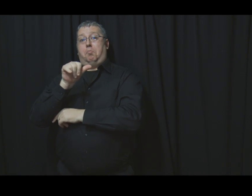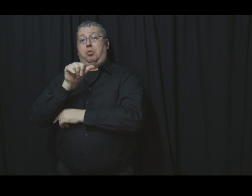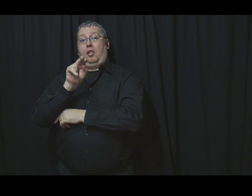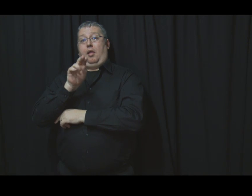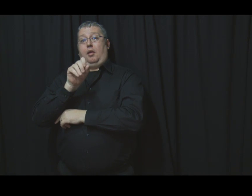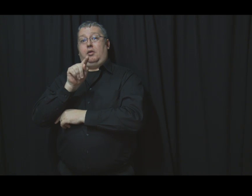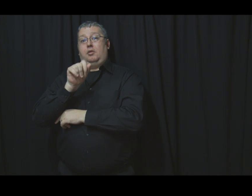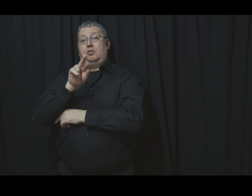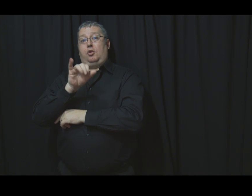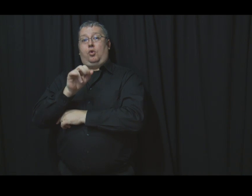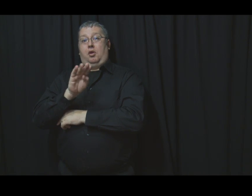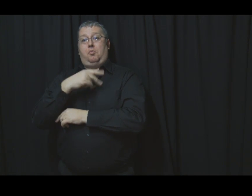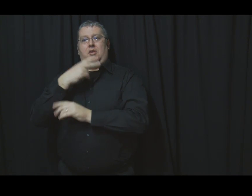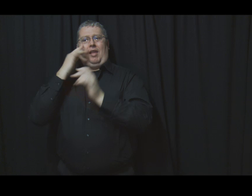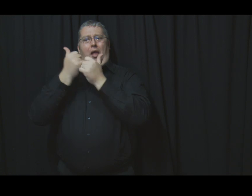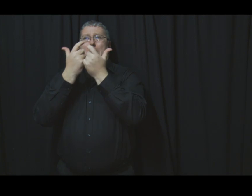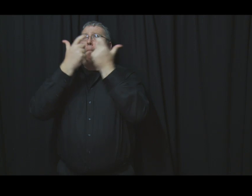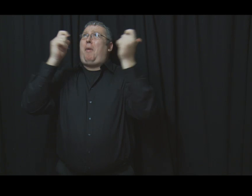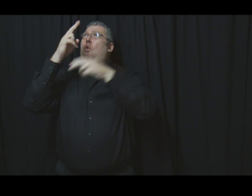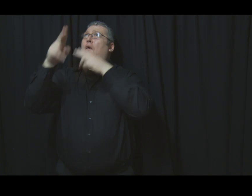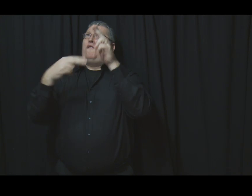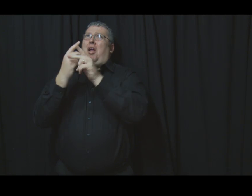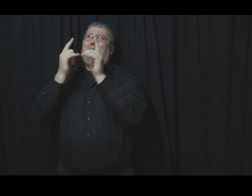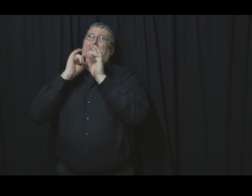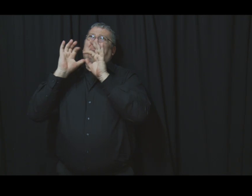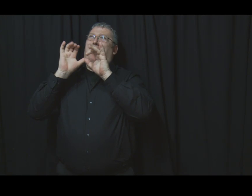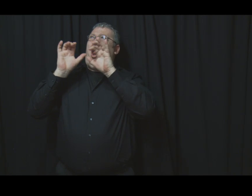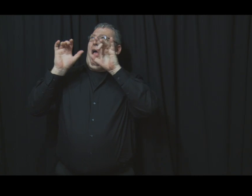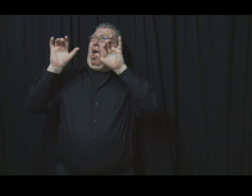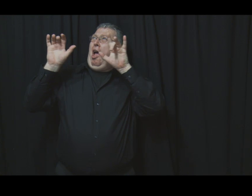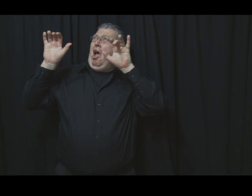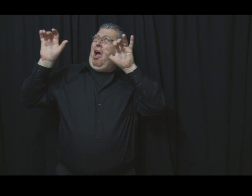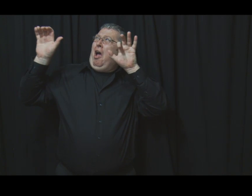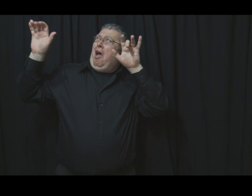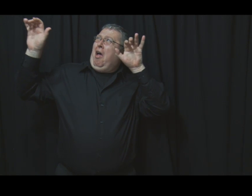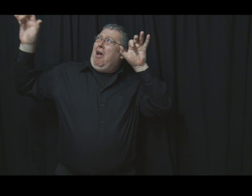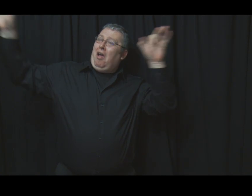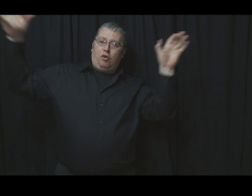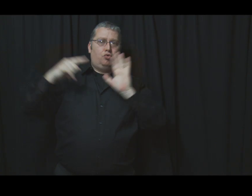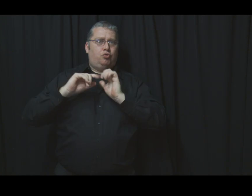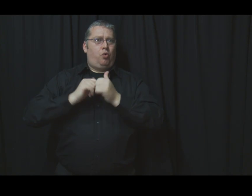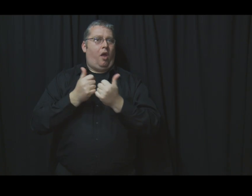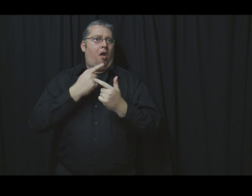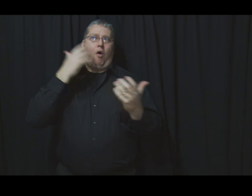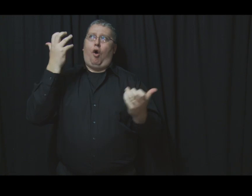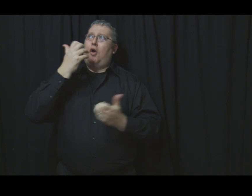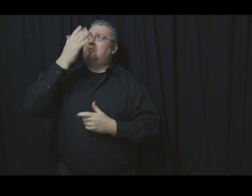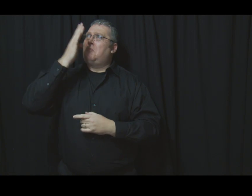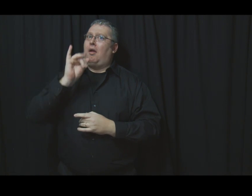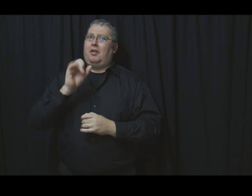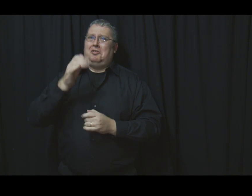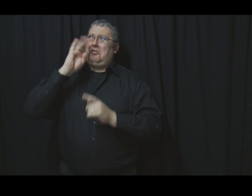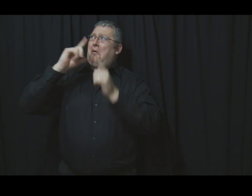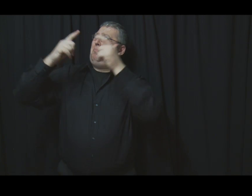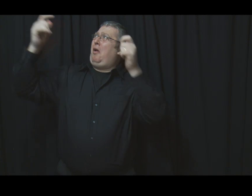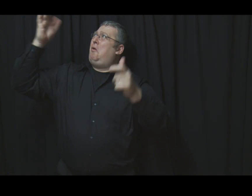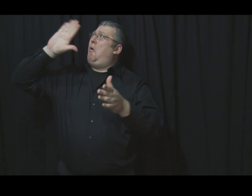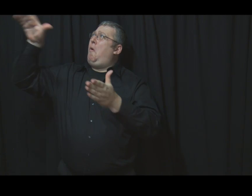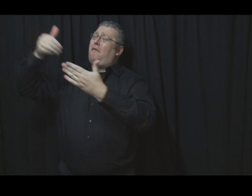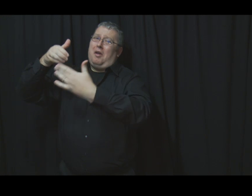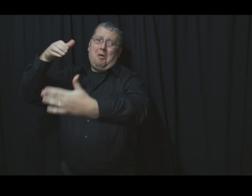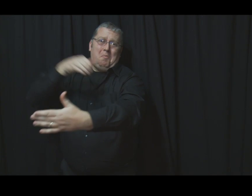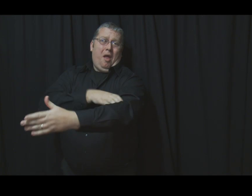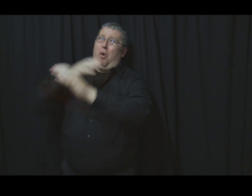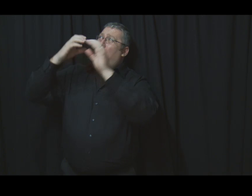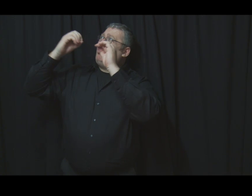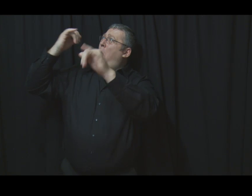universe is, and I think it shows us how great God is, how big He is, that He's an all-powerful God, He's an infinite